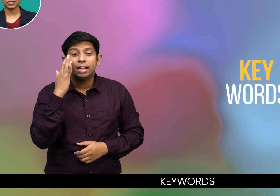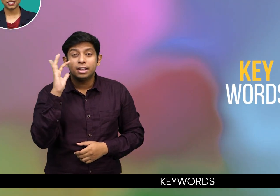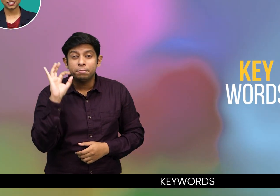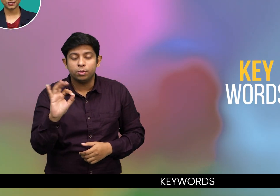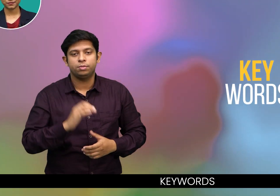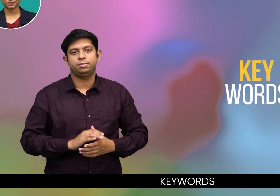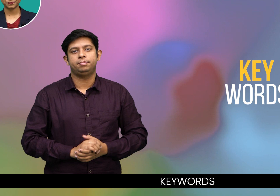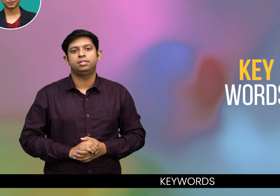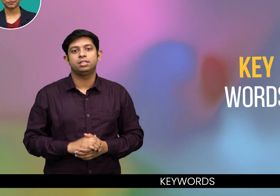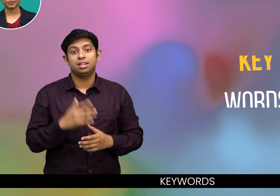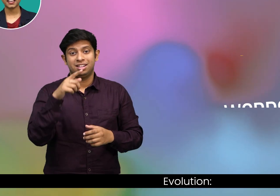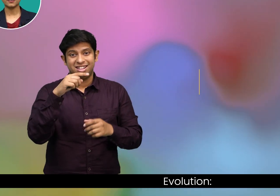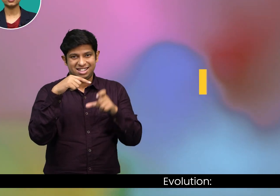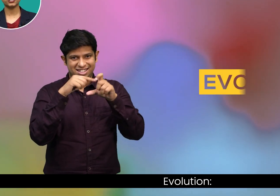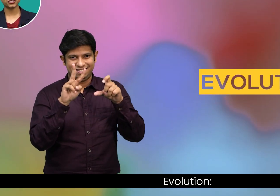Keywords.